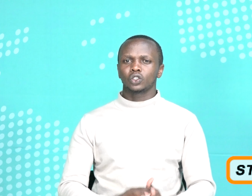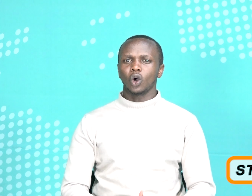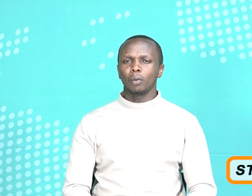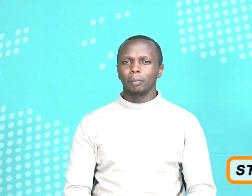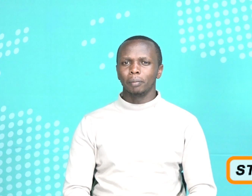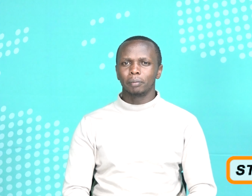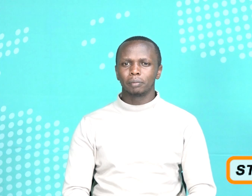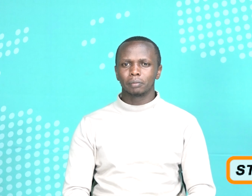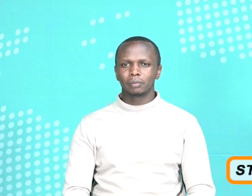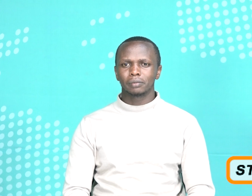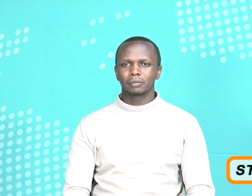storm,